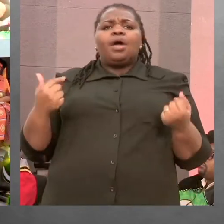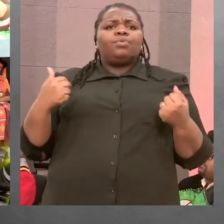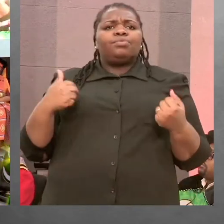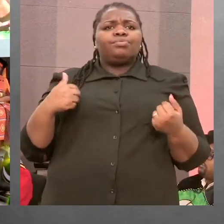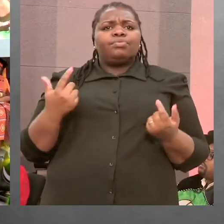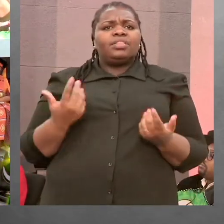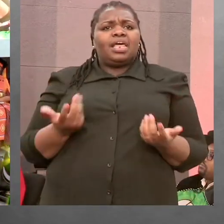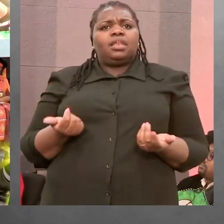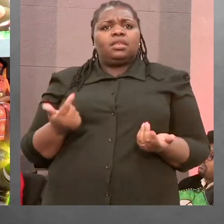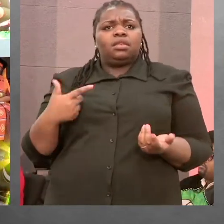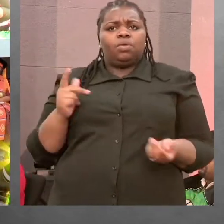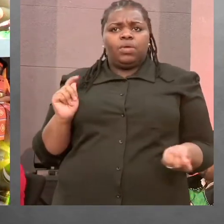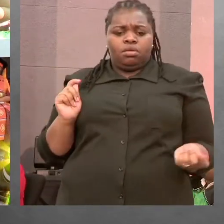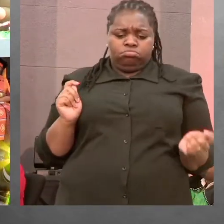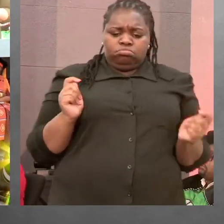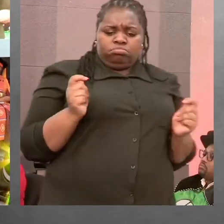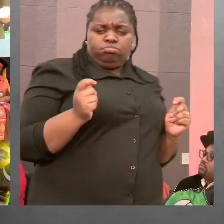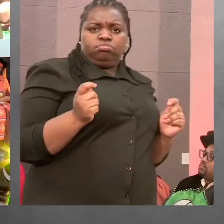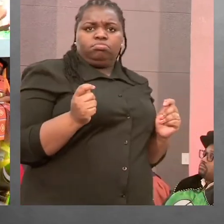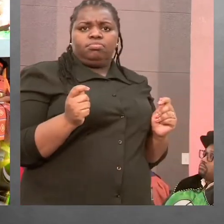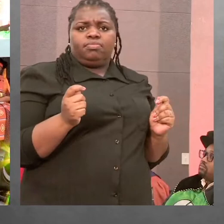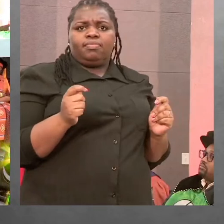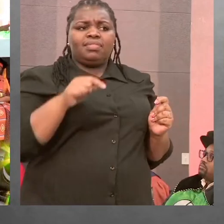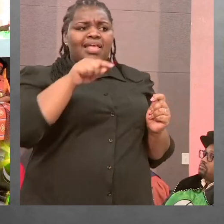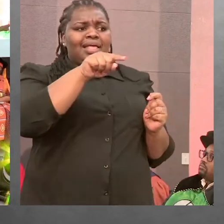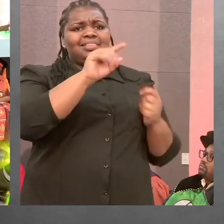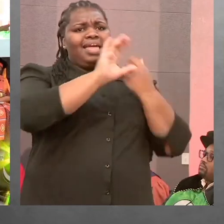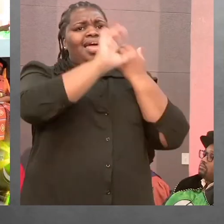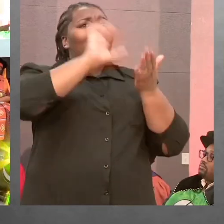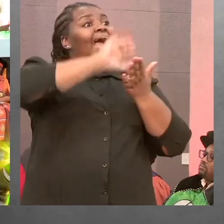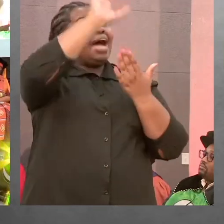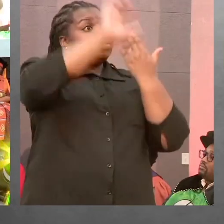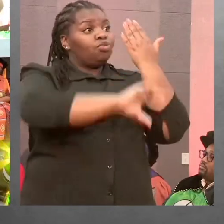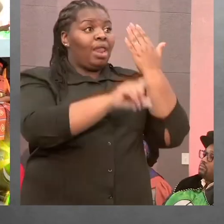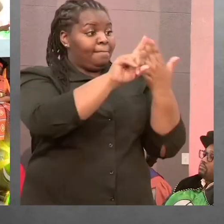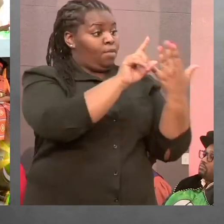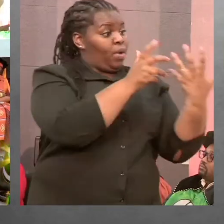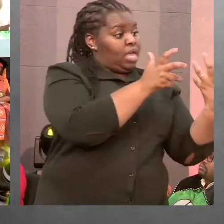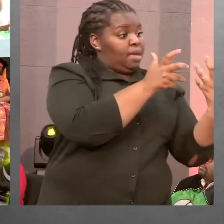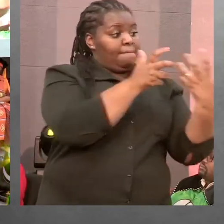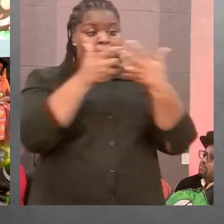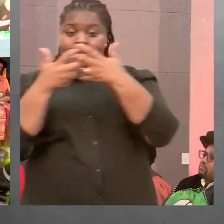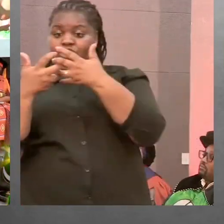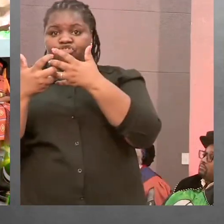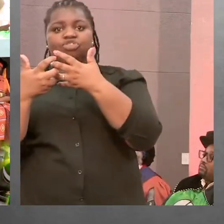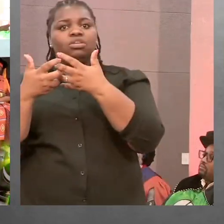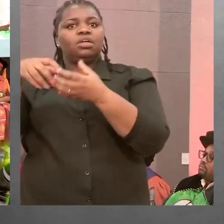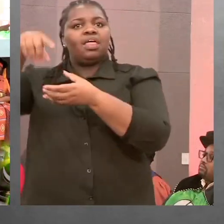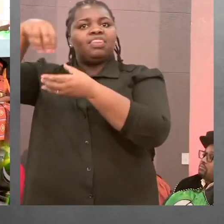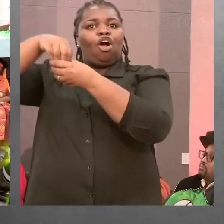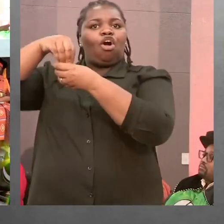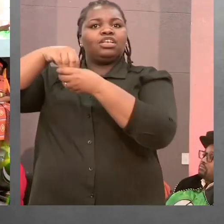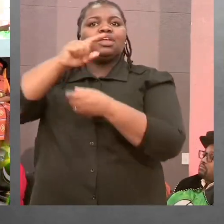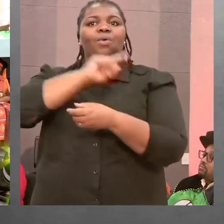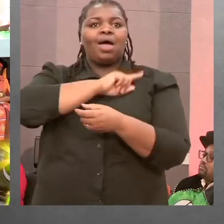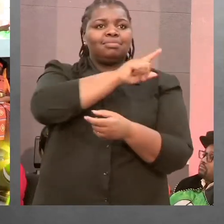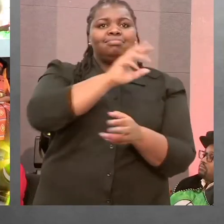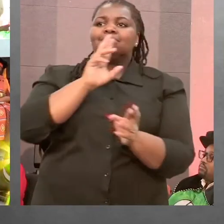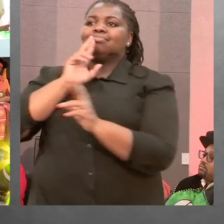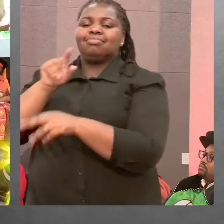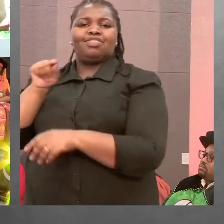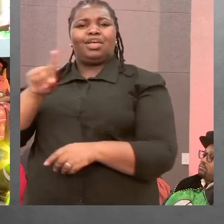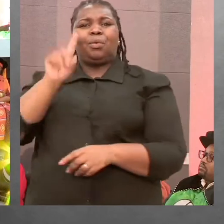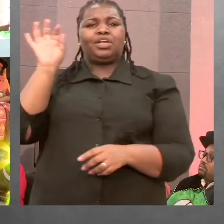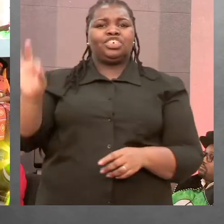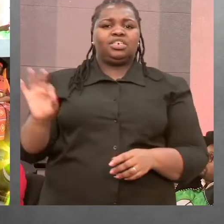then diversify the curriculum and alignment of content so that it responds to that